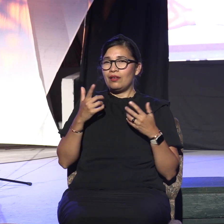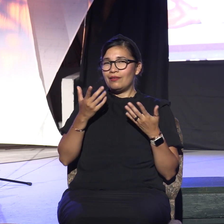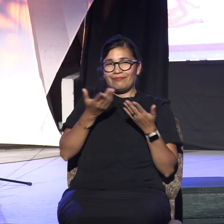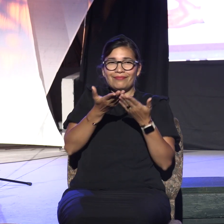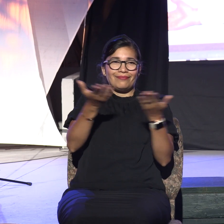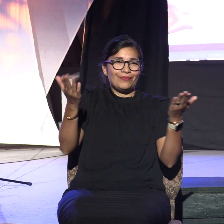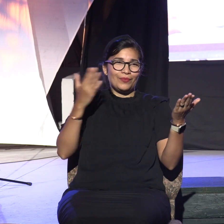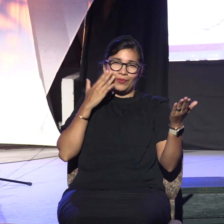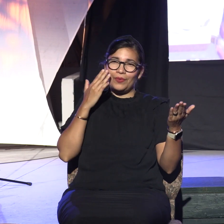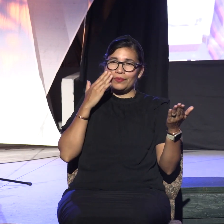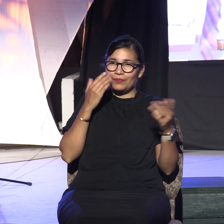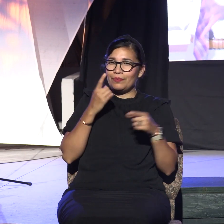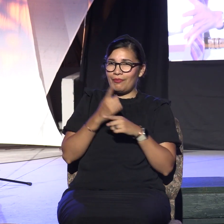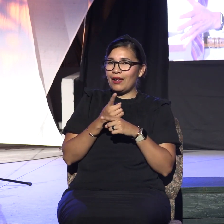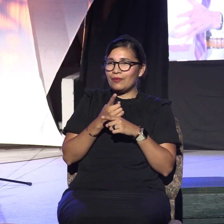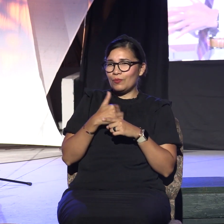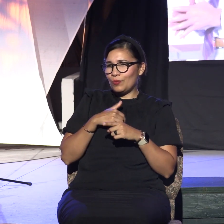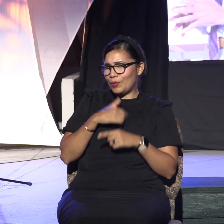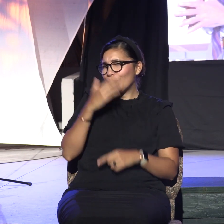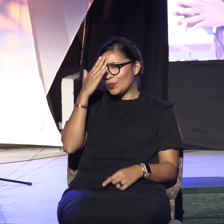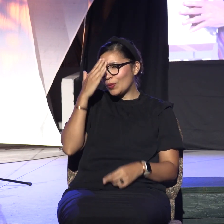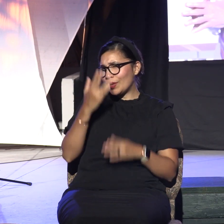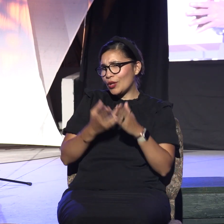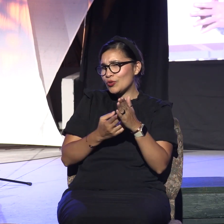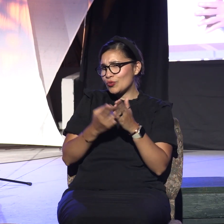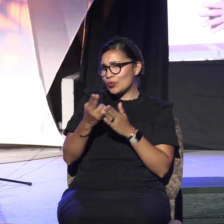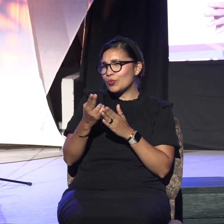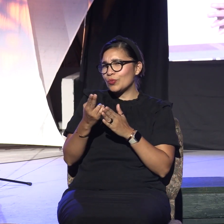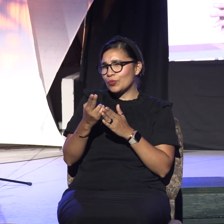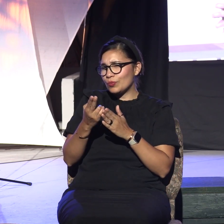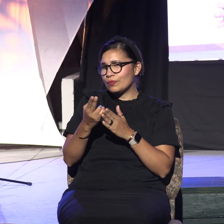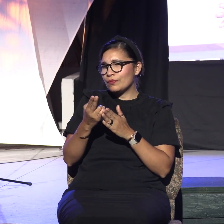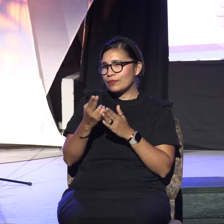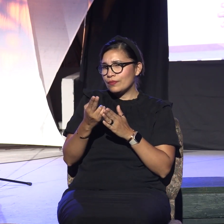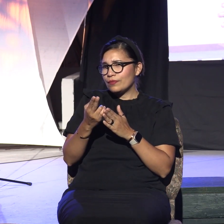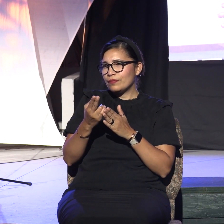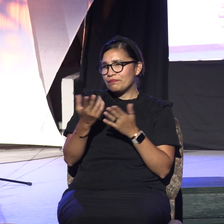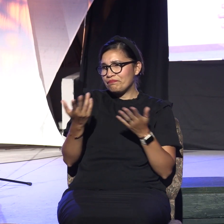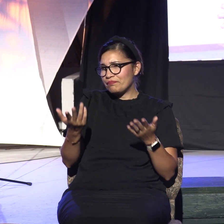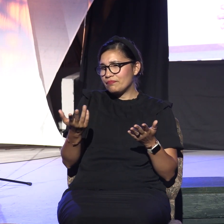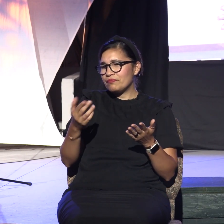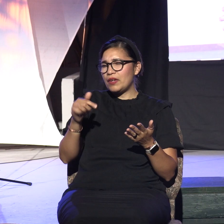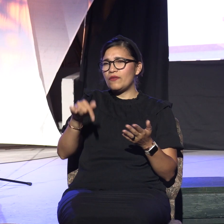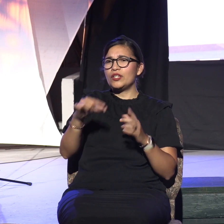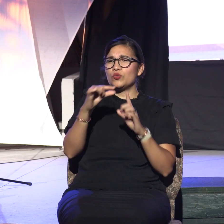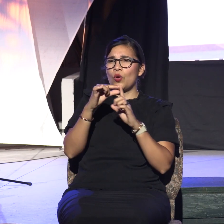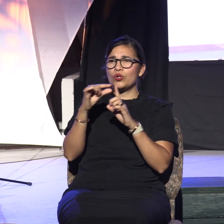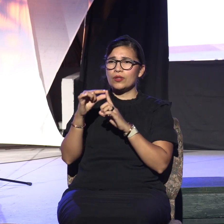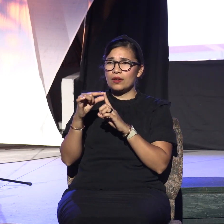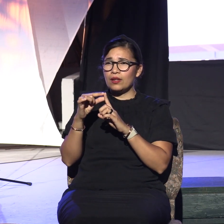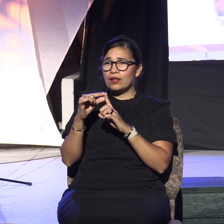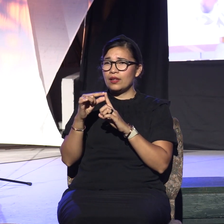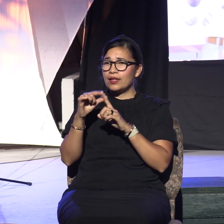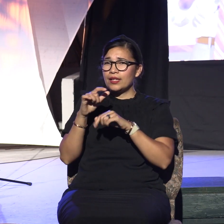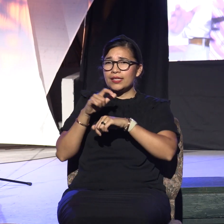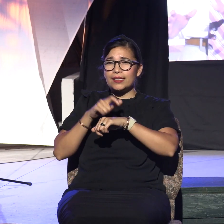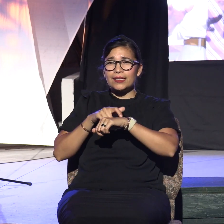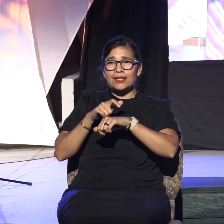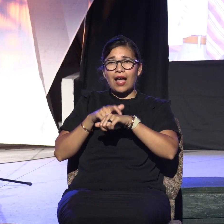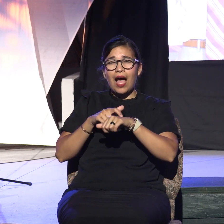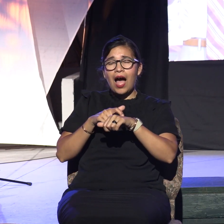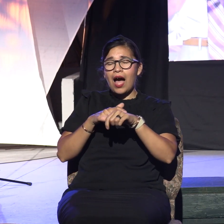It goes by so quickly. So look, friends, so long as God entrusts to